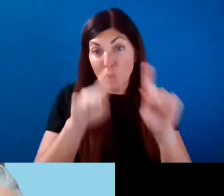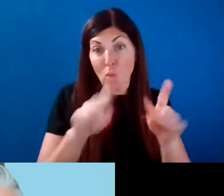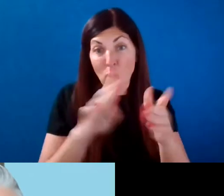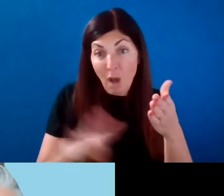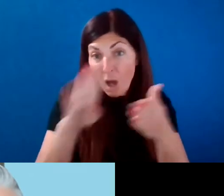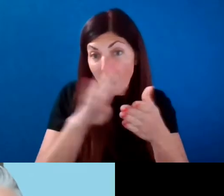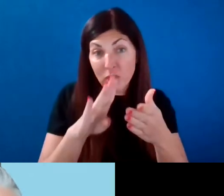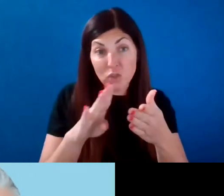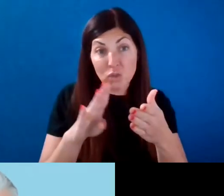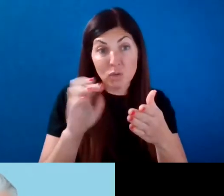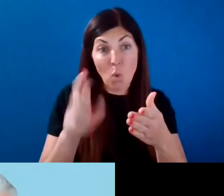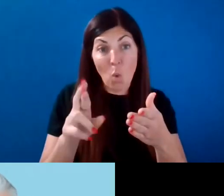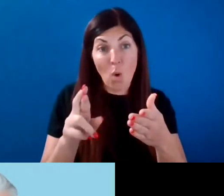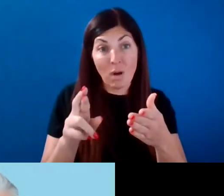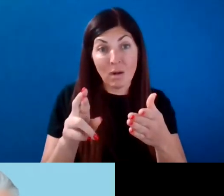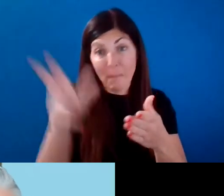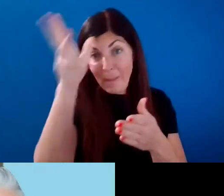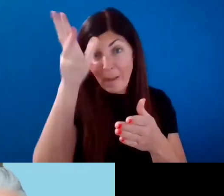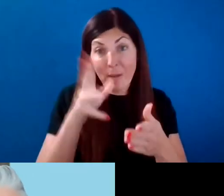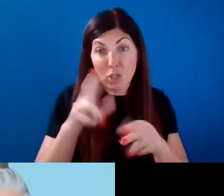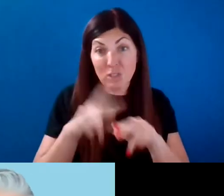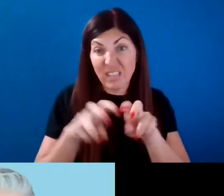or anywhere other than my parents' couch.